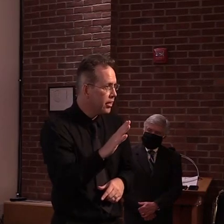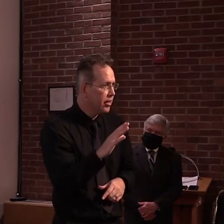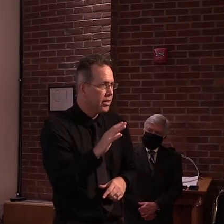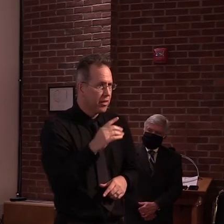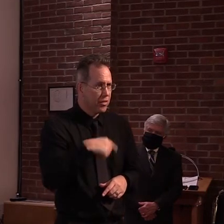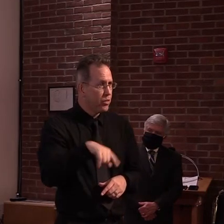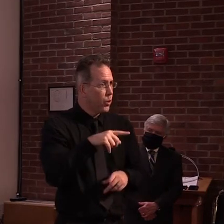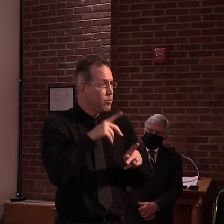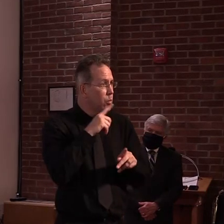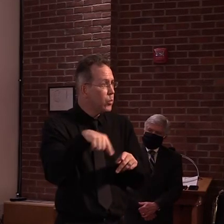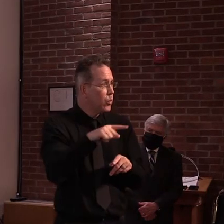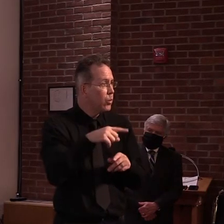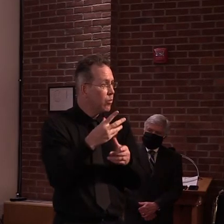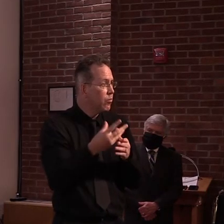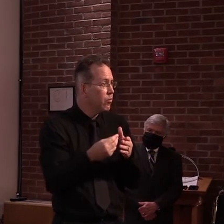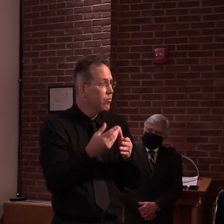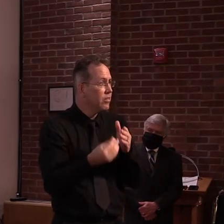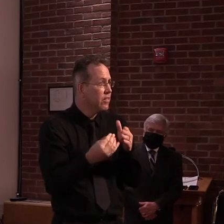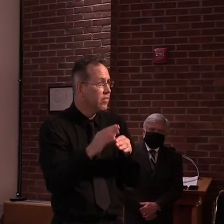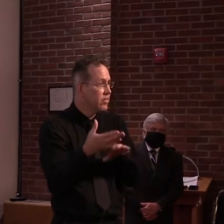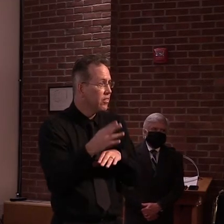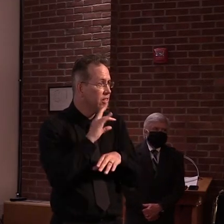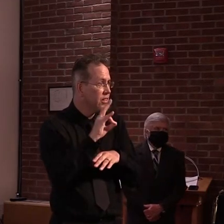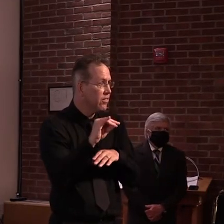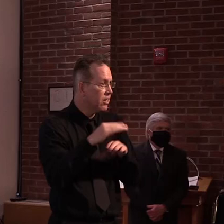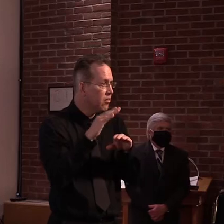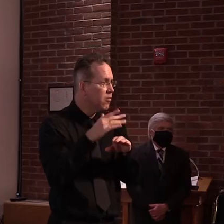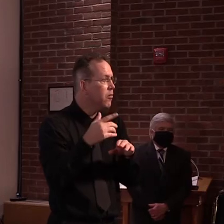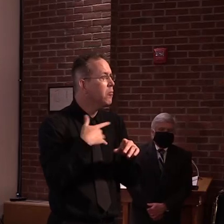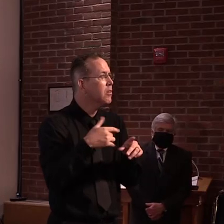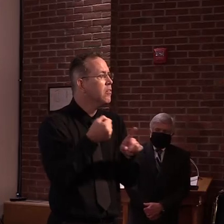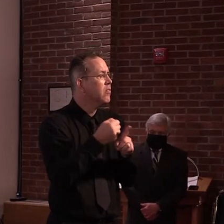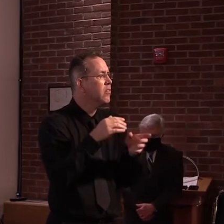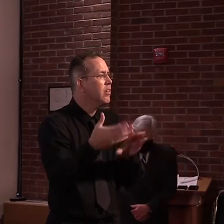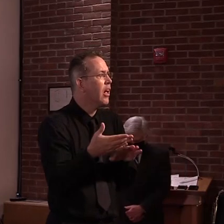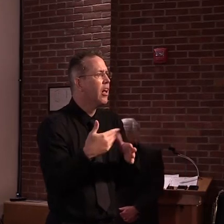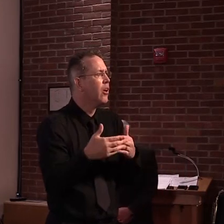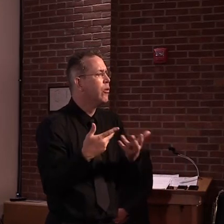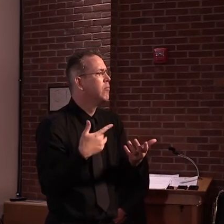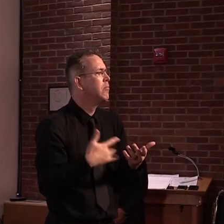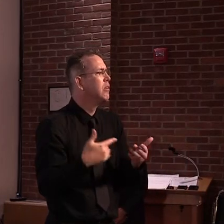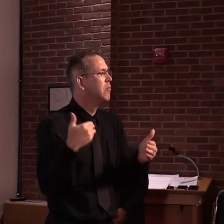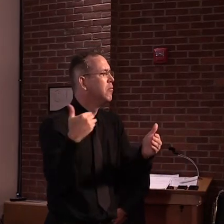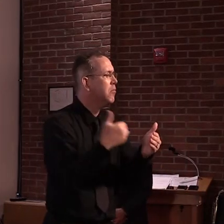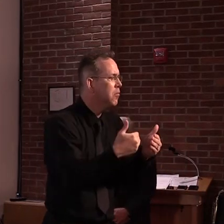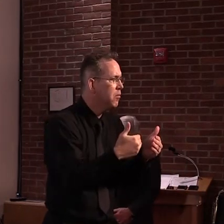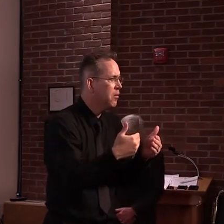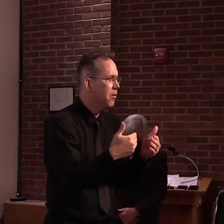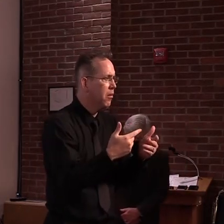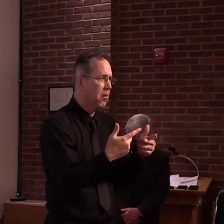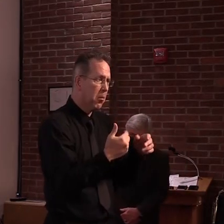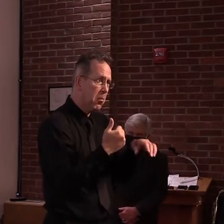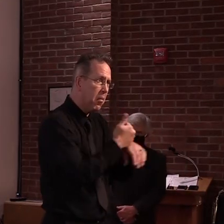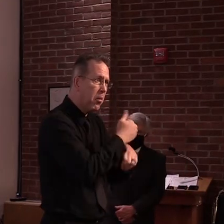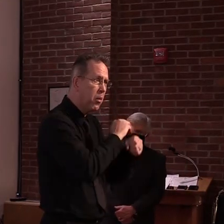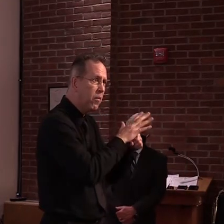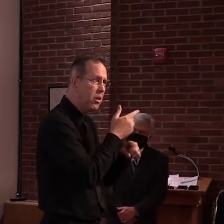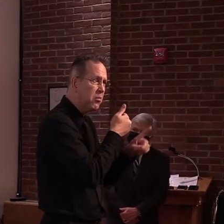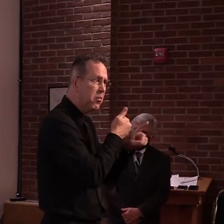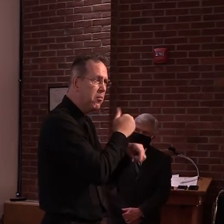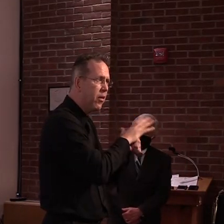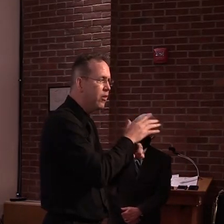4 months? I mean, how many people over 70 would die, you know, of natural causes in over a four-month period?